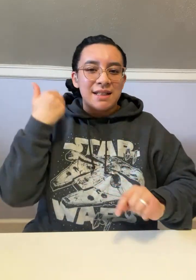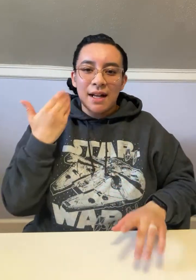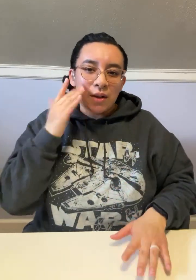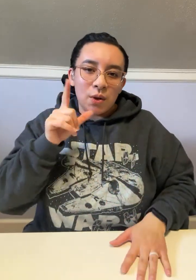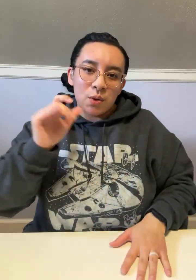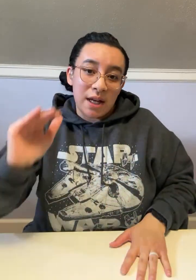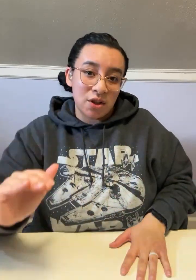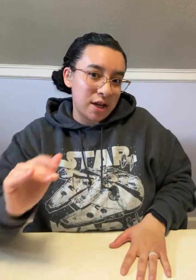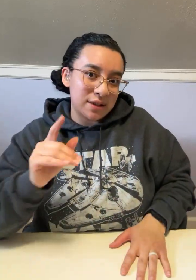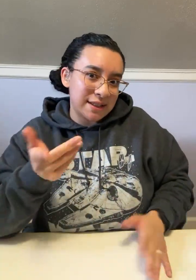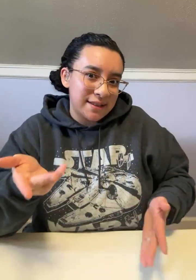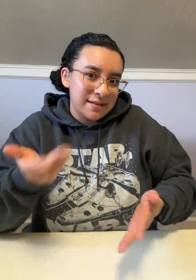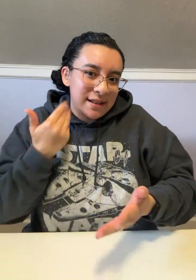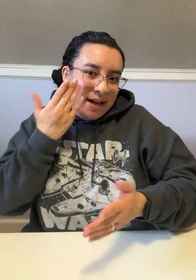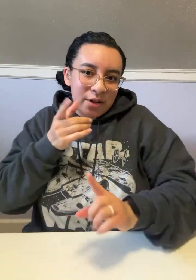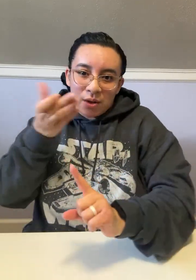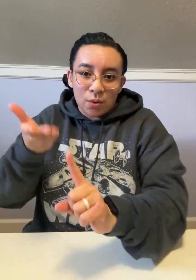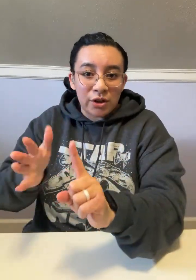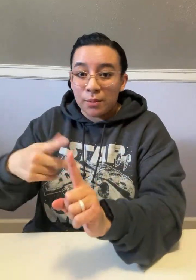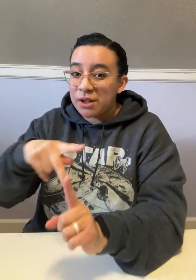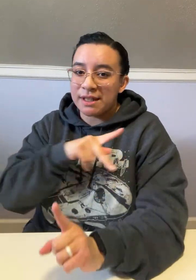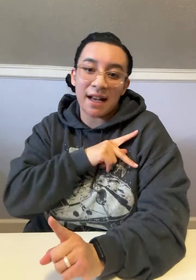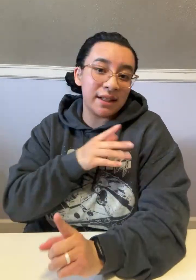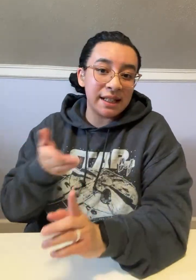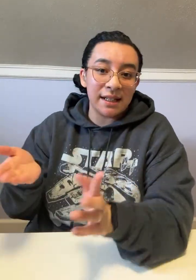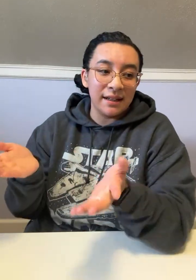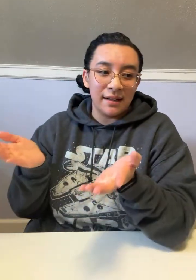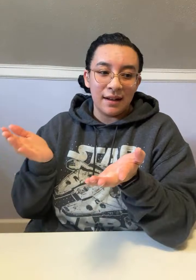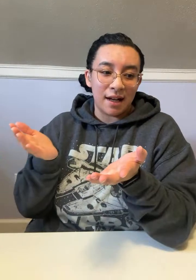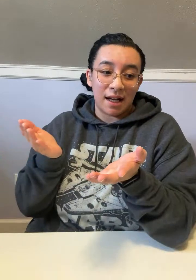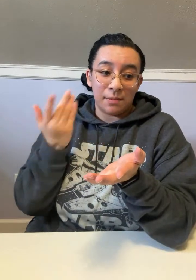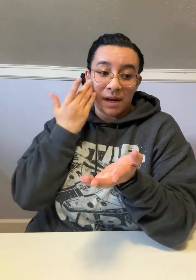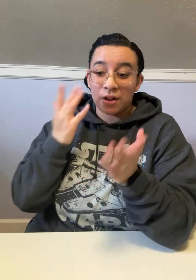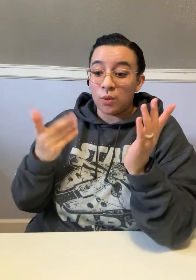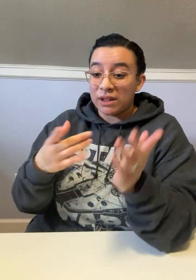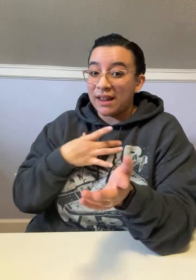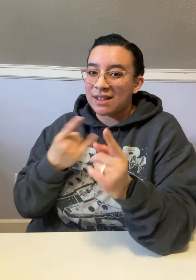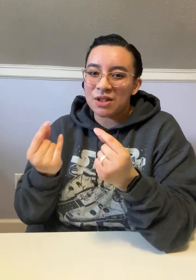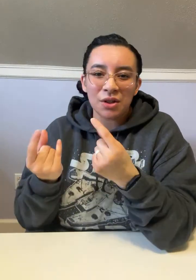don't know who that child is. I don't know what their personality, I don't know what they like to do,